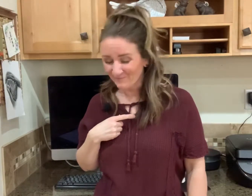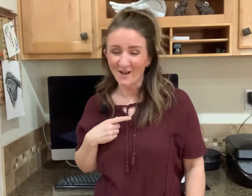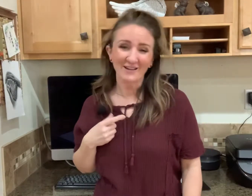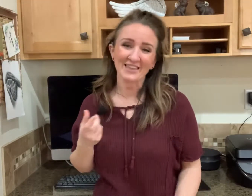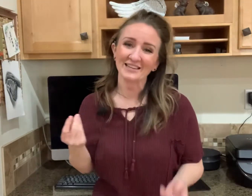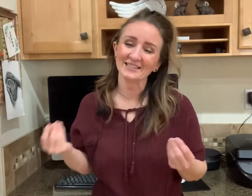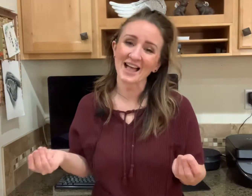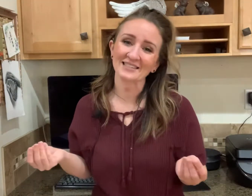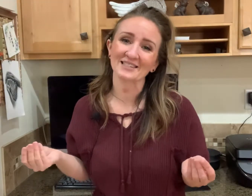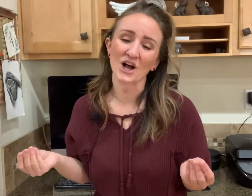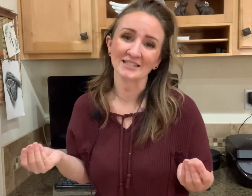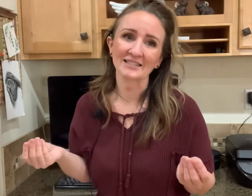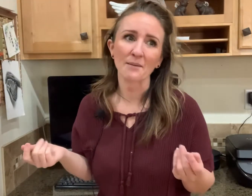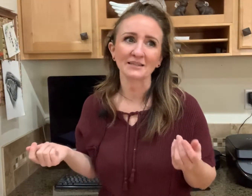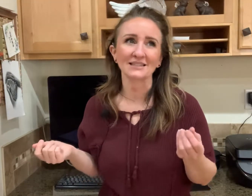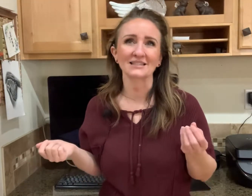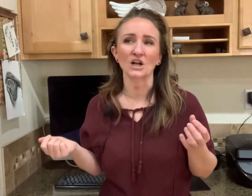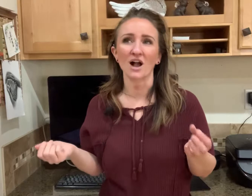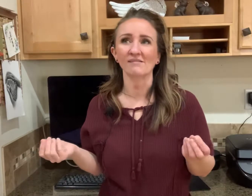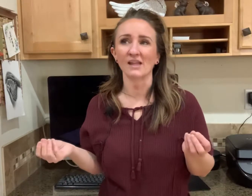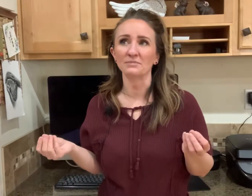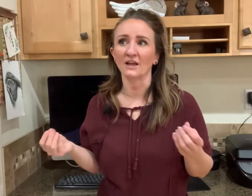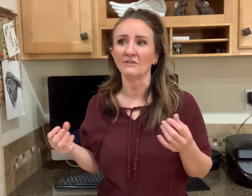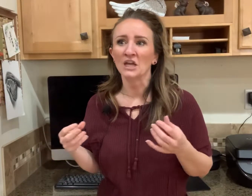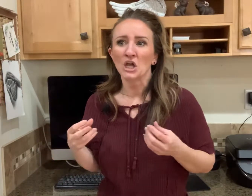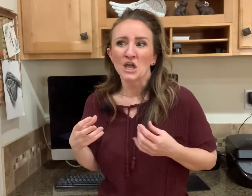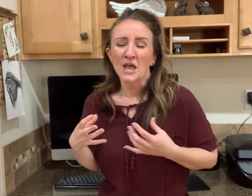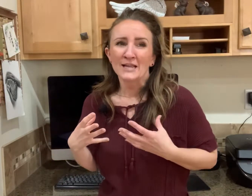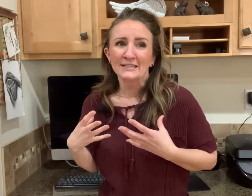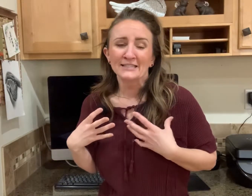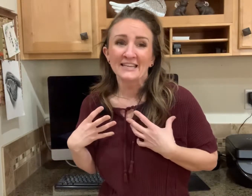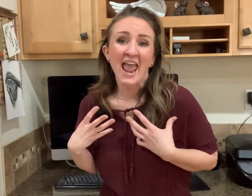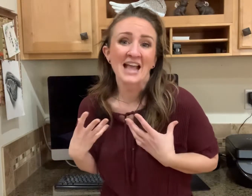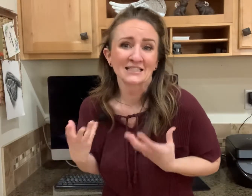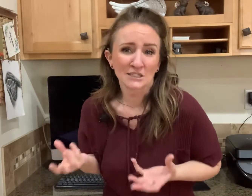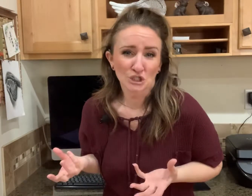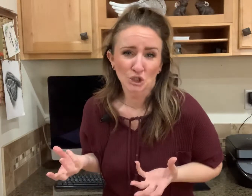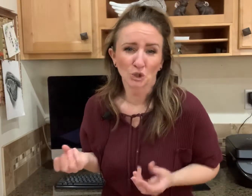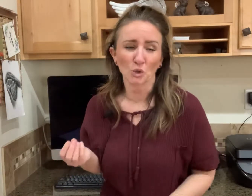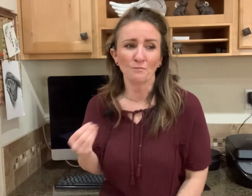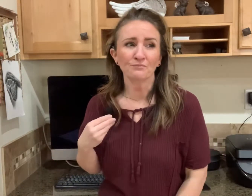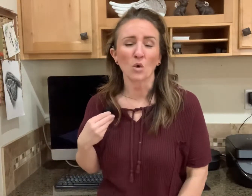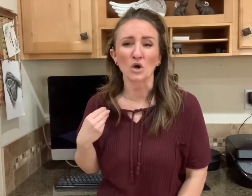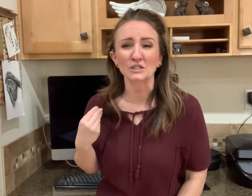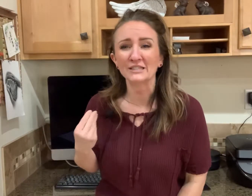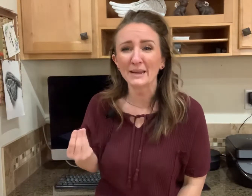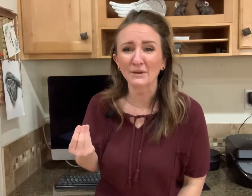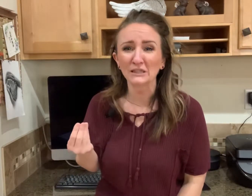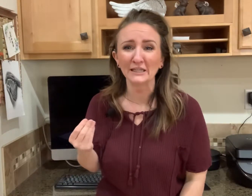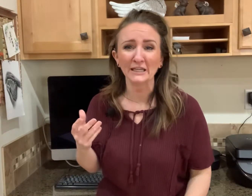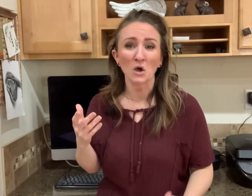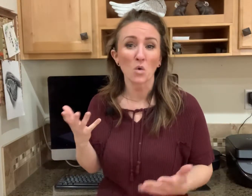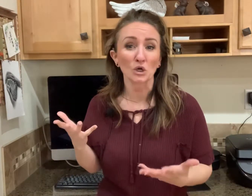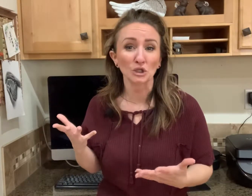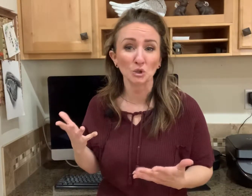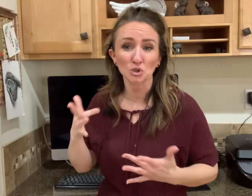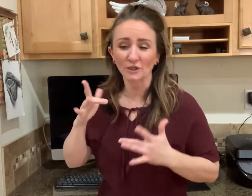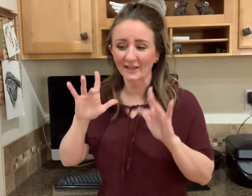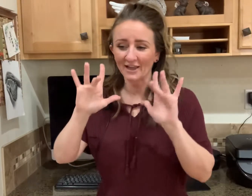Okay, the next concept is the concept of tends to, or typically, or usually, and we're